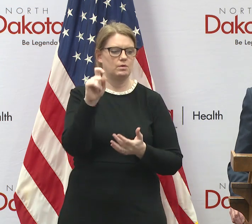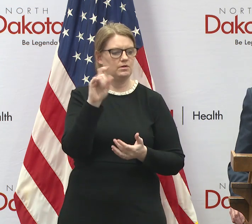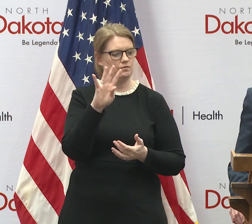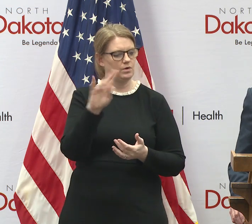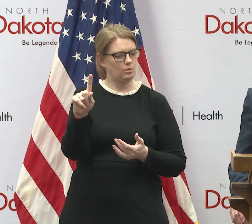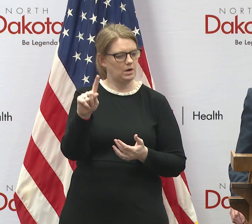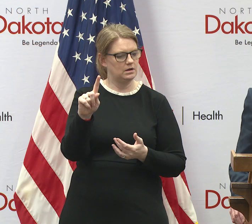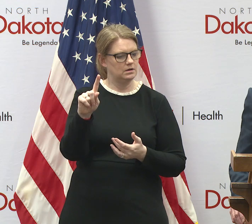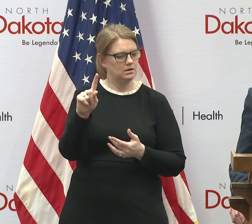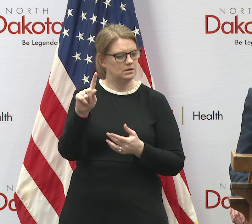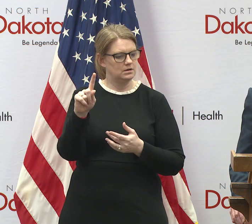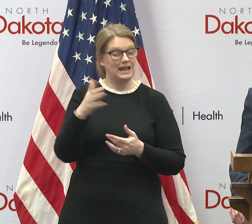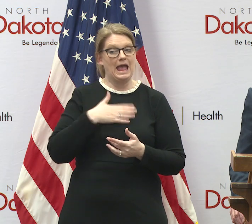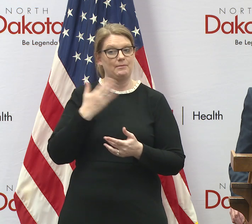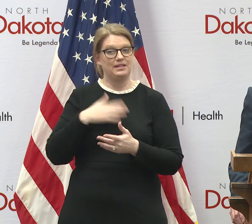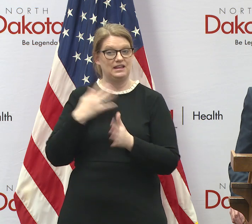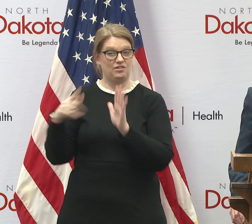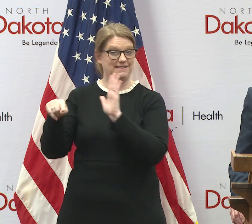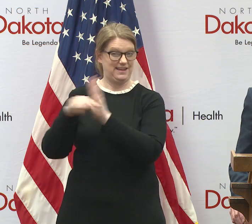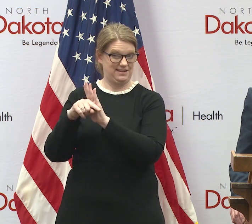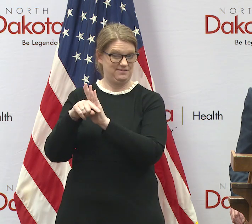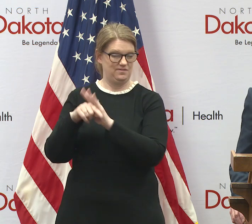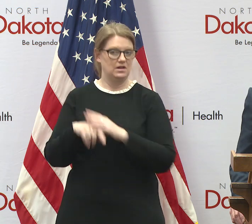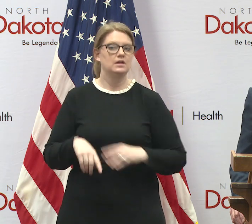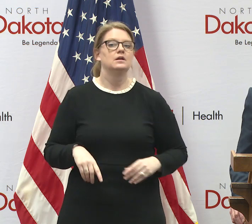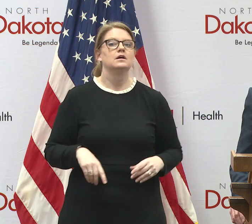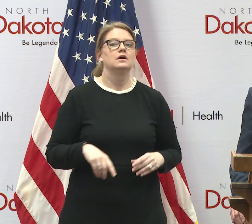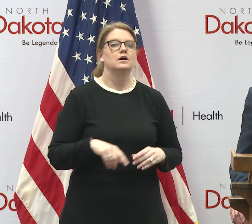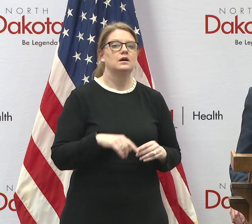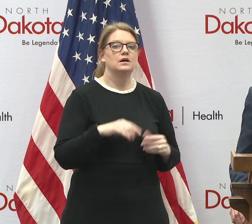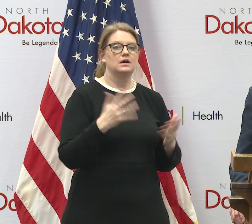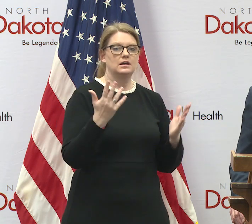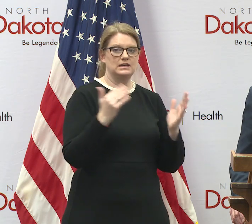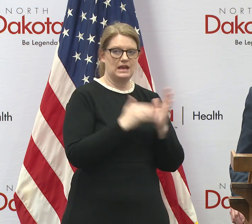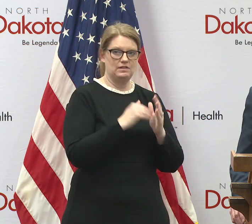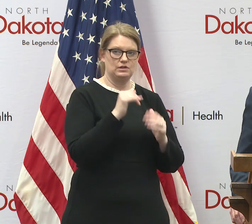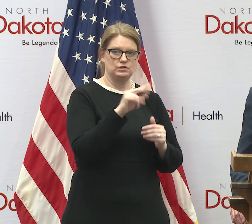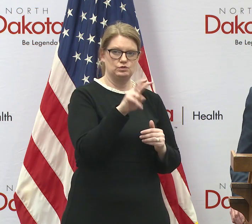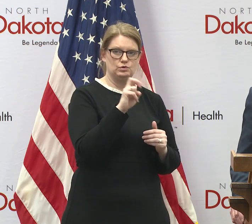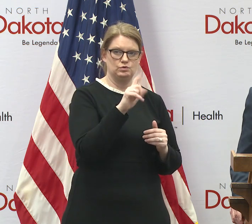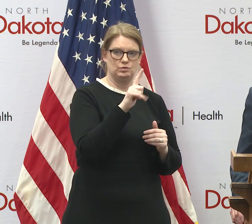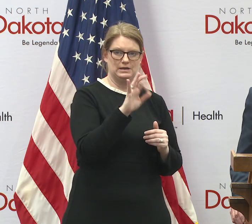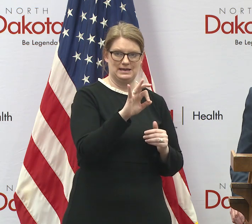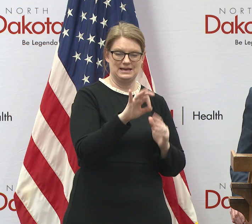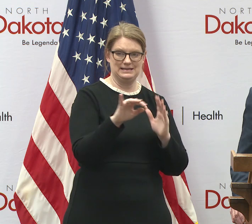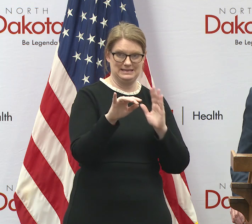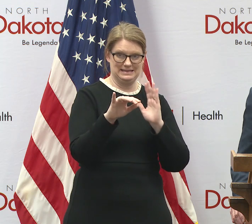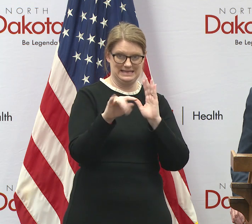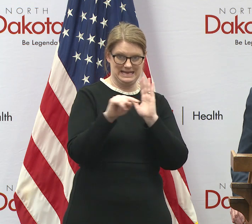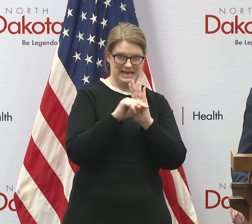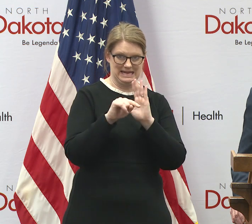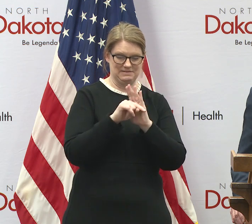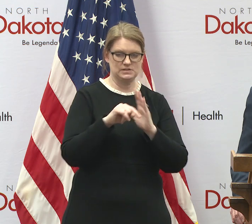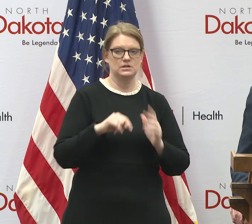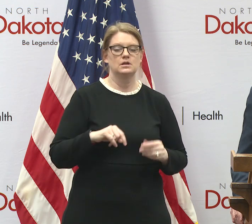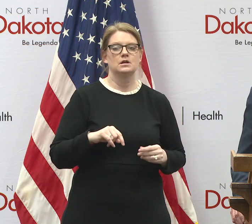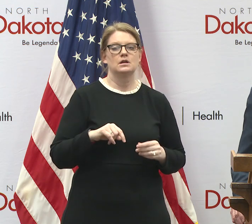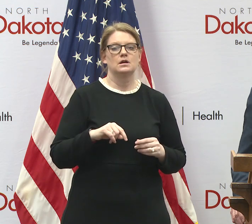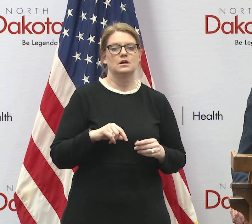1,141 of those happily are negative, which means we've got another 229 negatives from